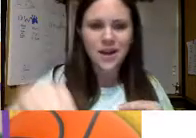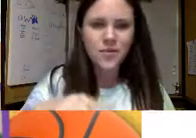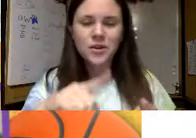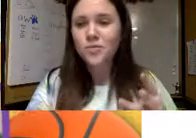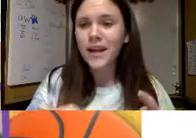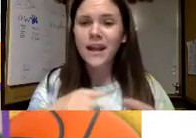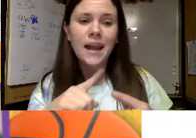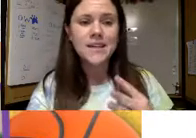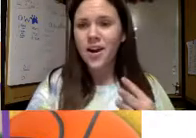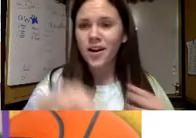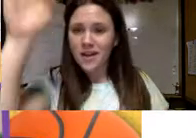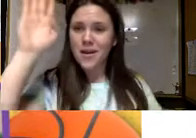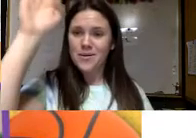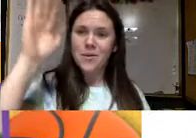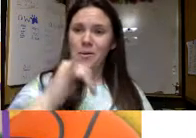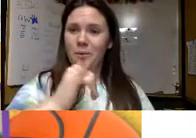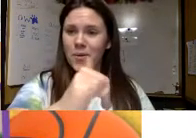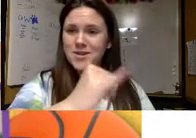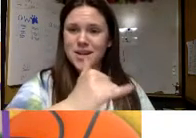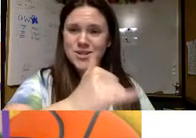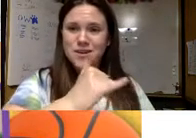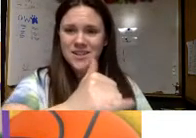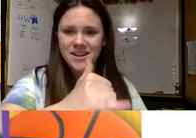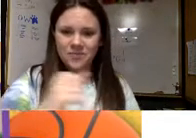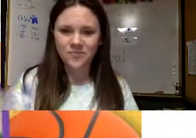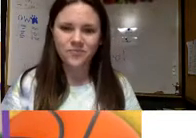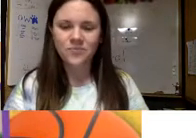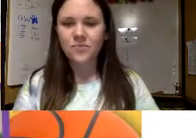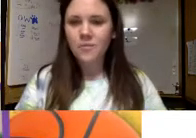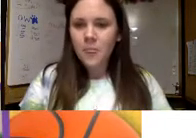do that. Reading and art. We do that too, Rosina.